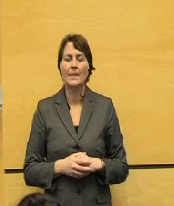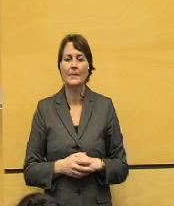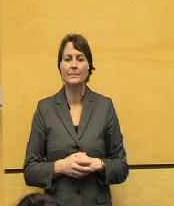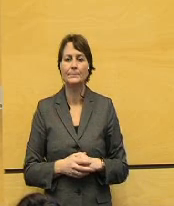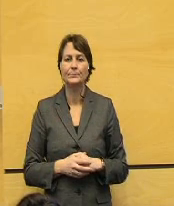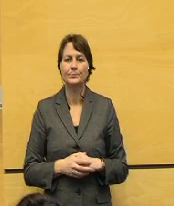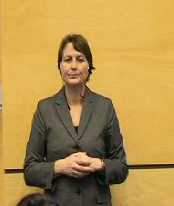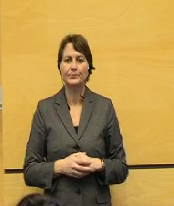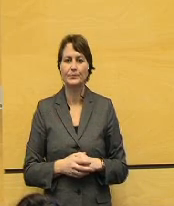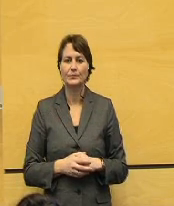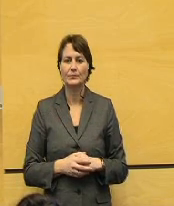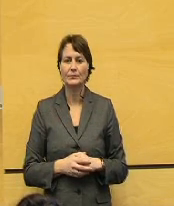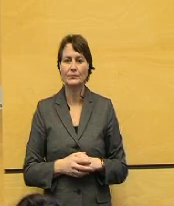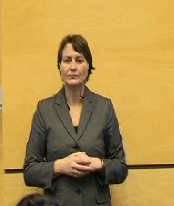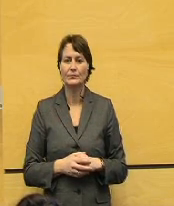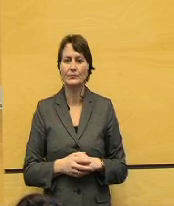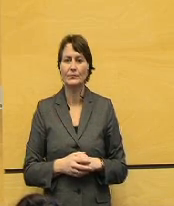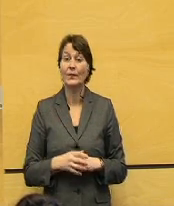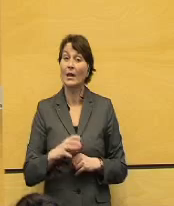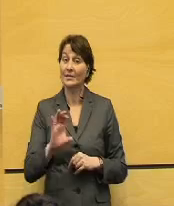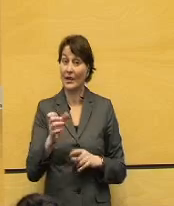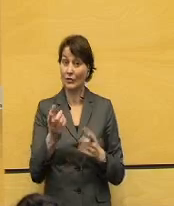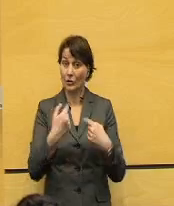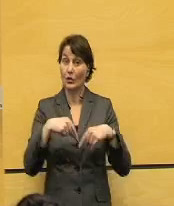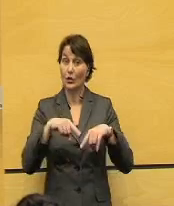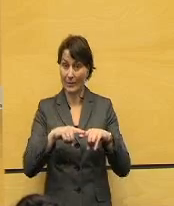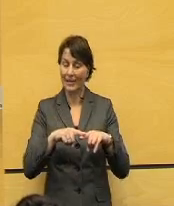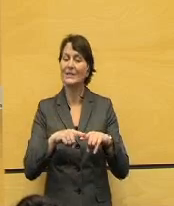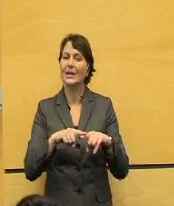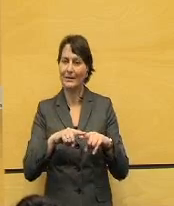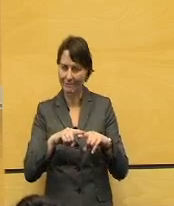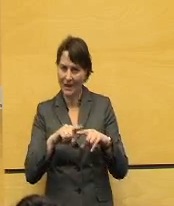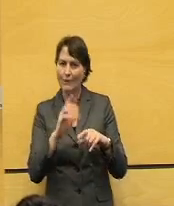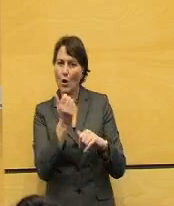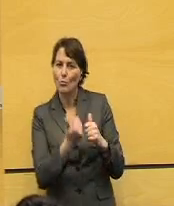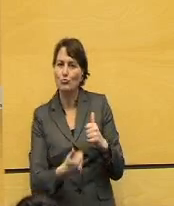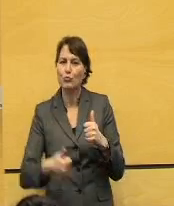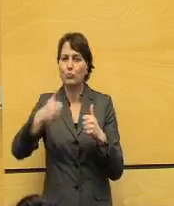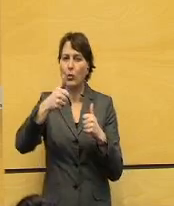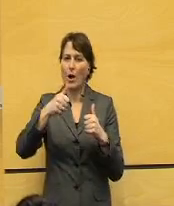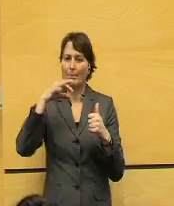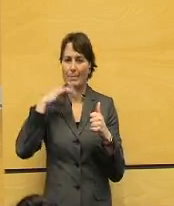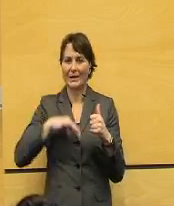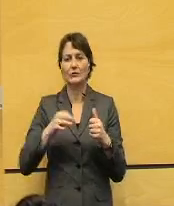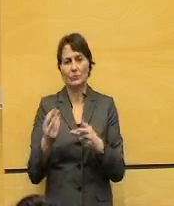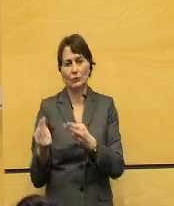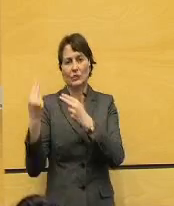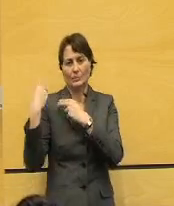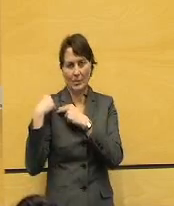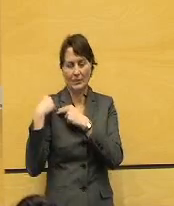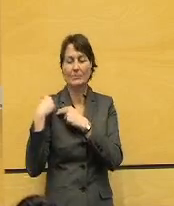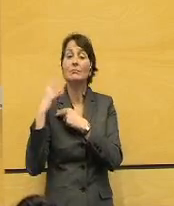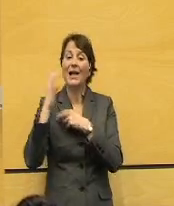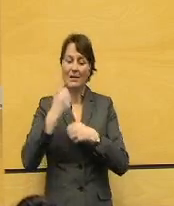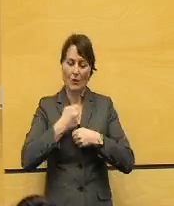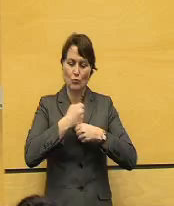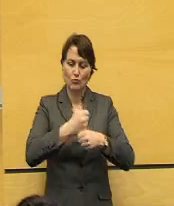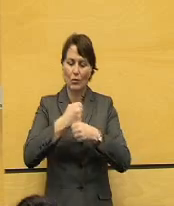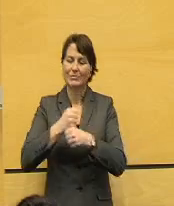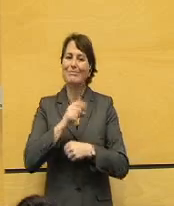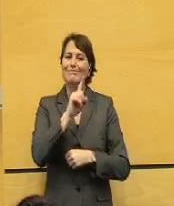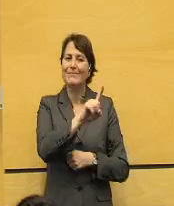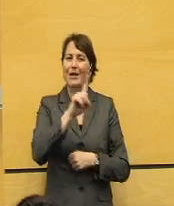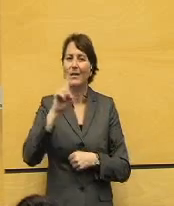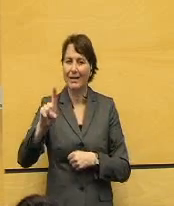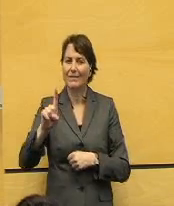with Disability is chaired by the Prime Minister and consists of representatives from 11 government